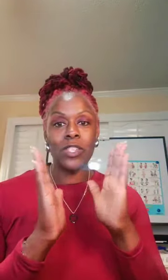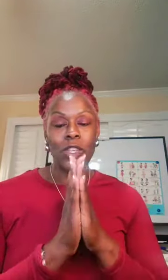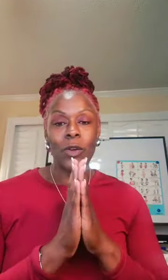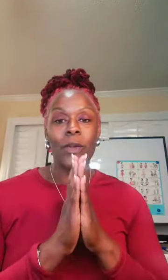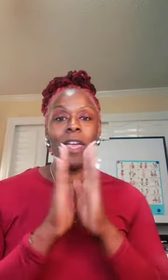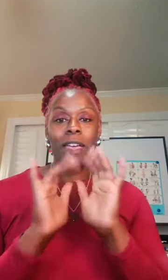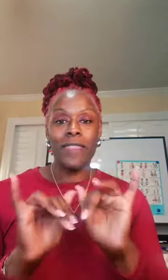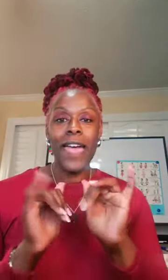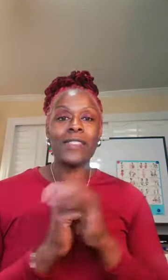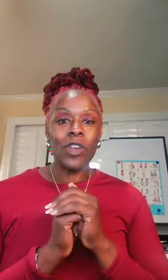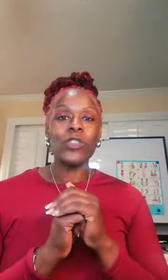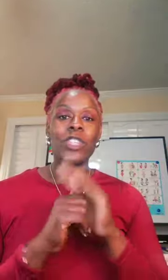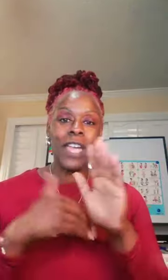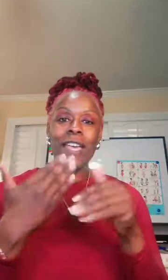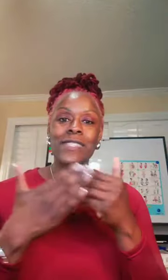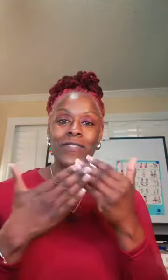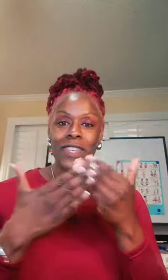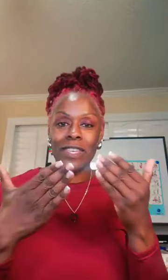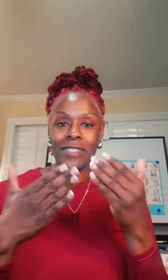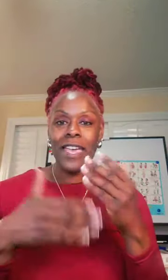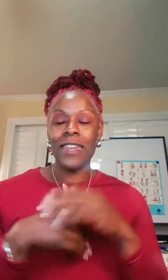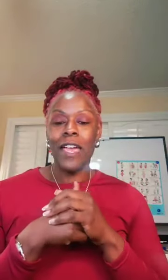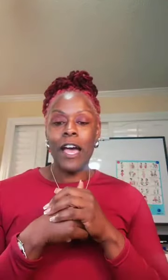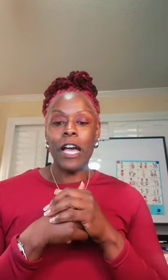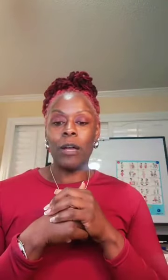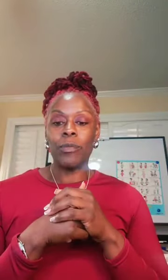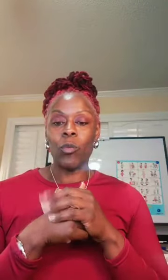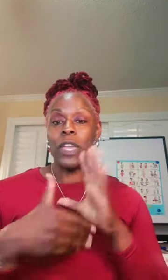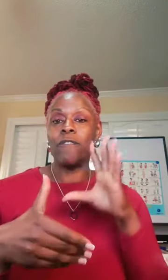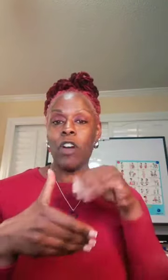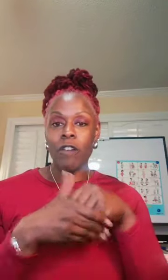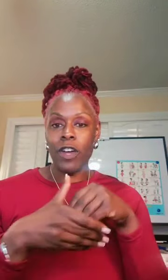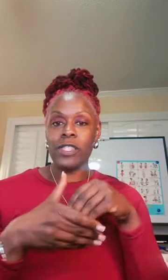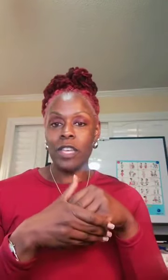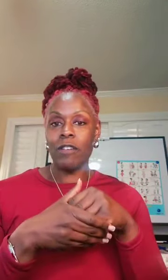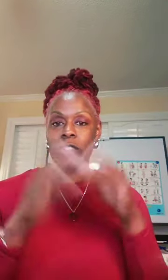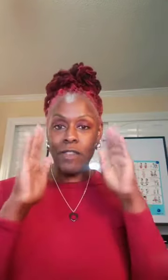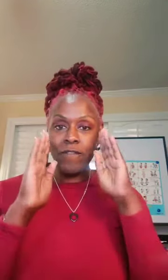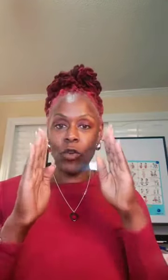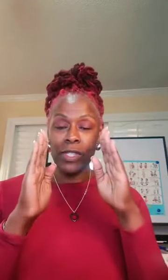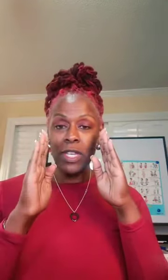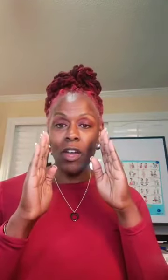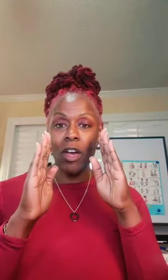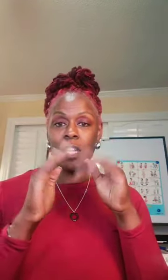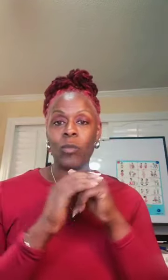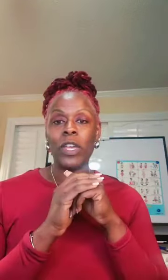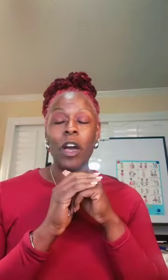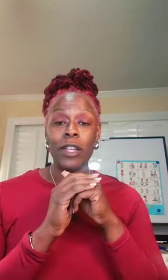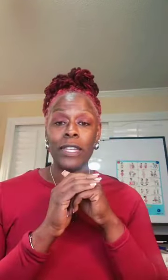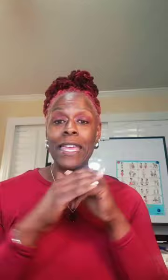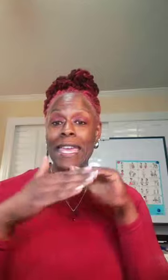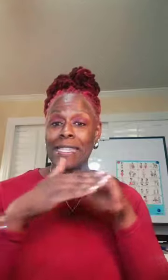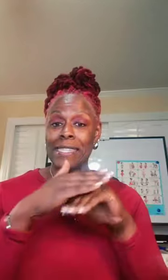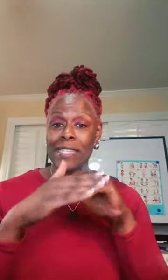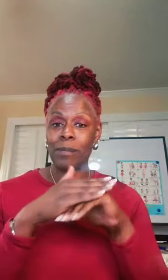So those are the kinds of things that we involve ourselves in focusing on, and we call it